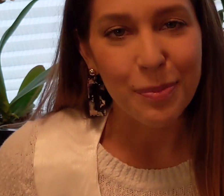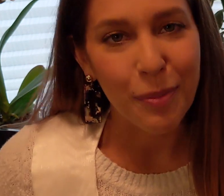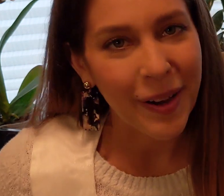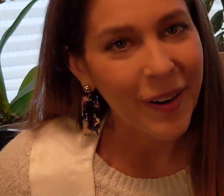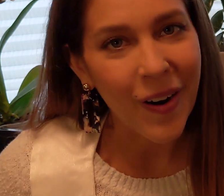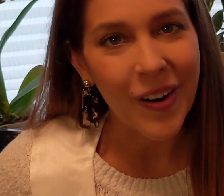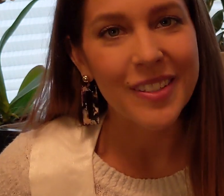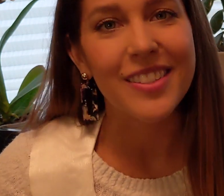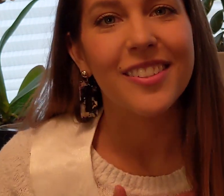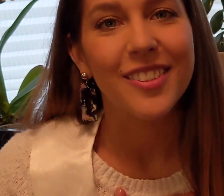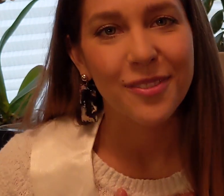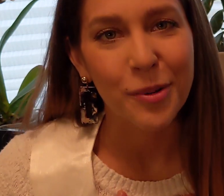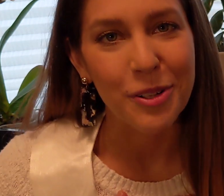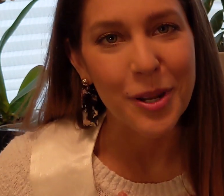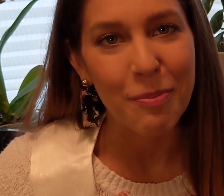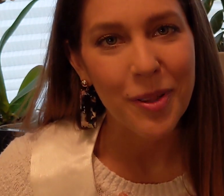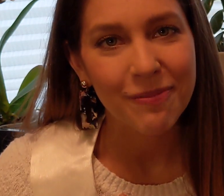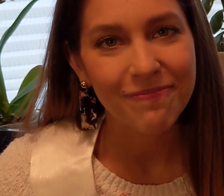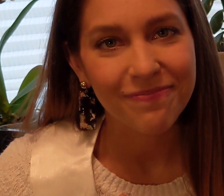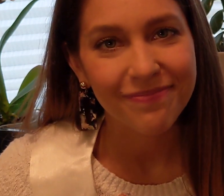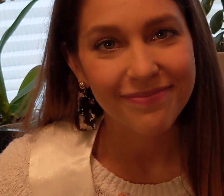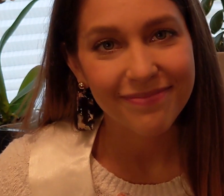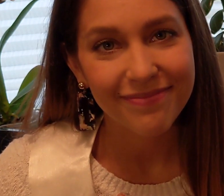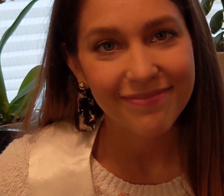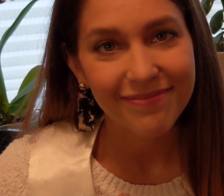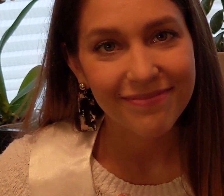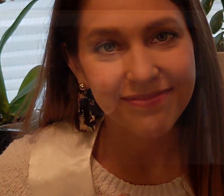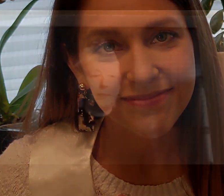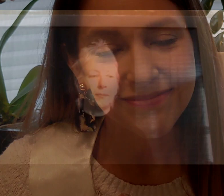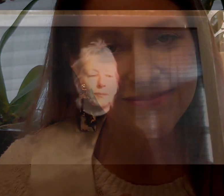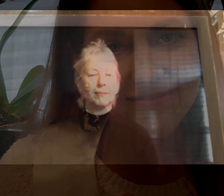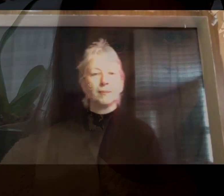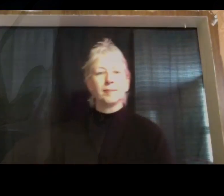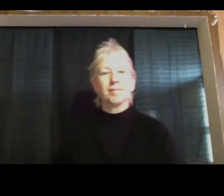And let's prepare our hearts for worship.